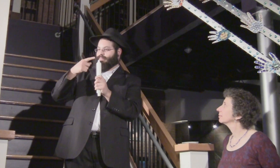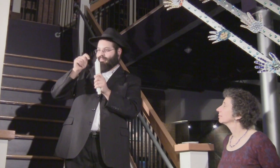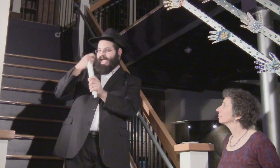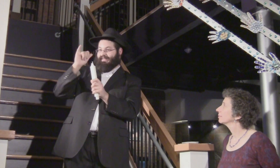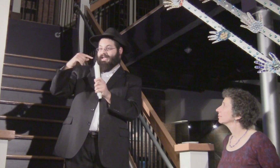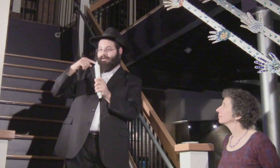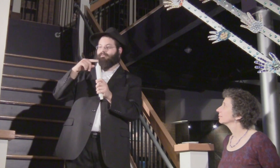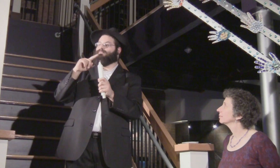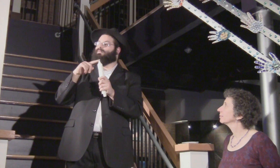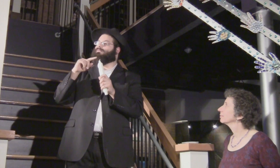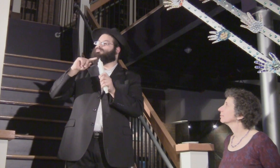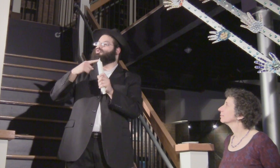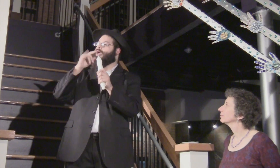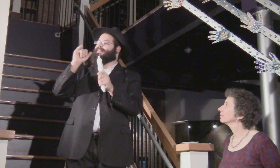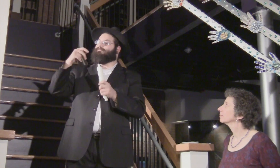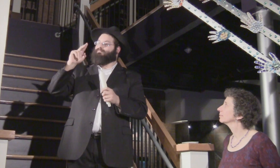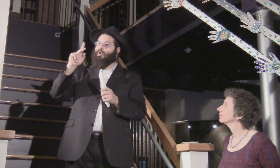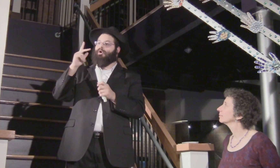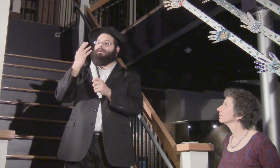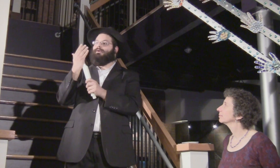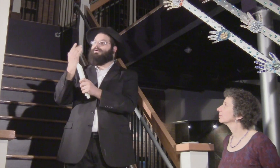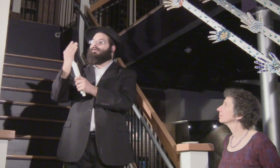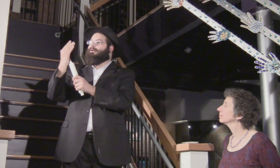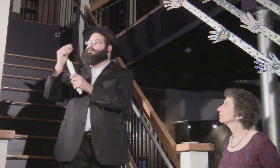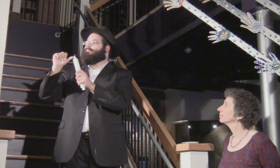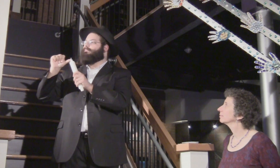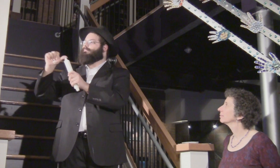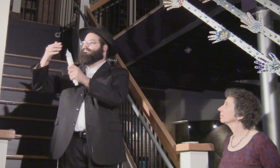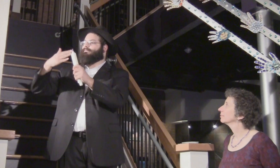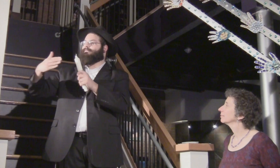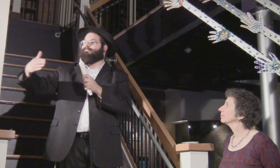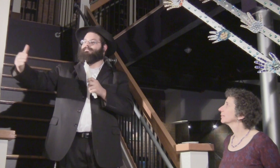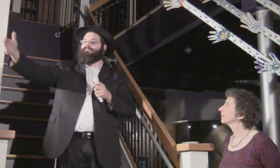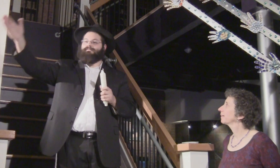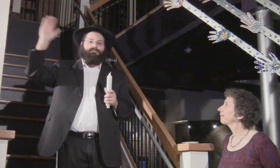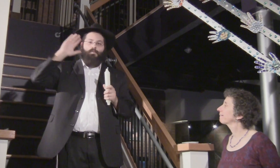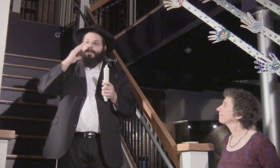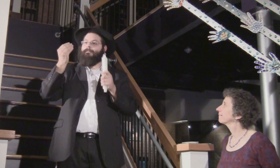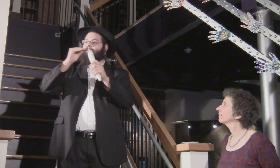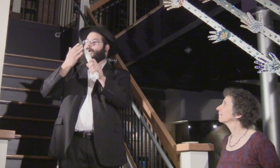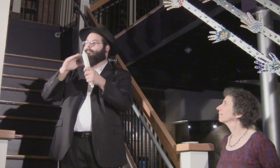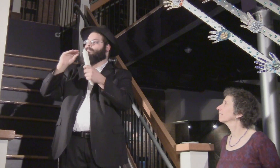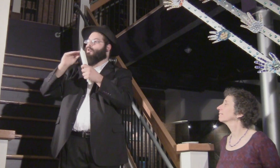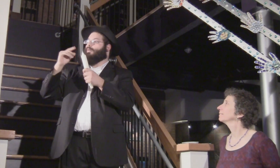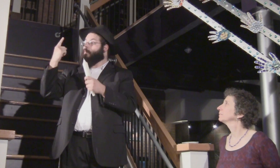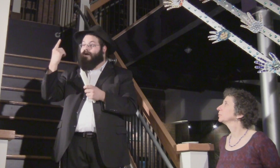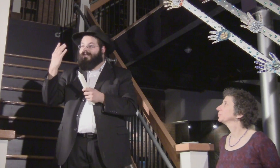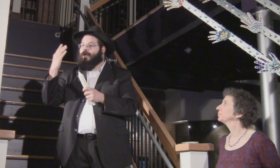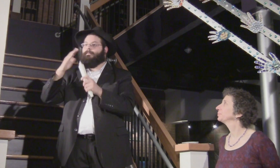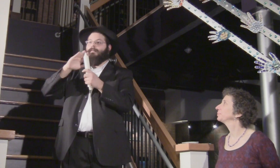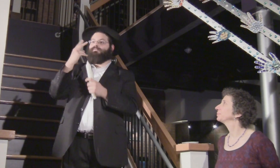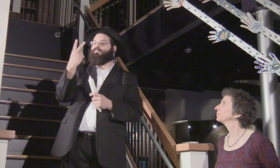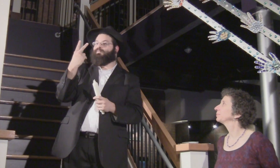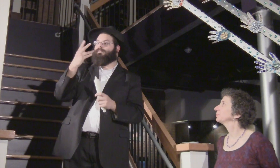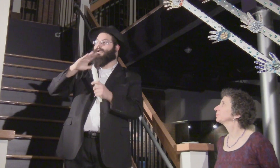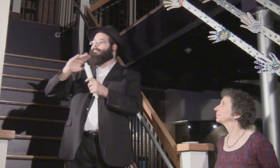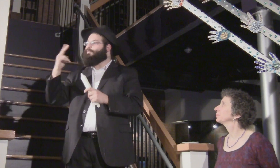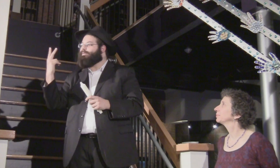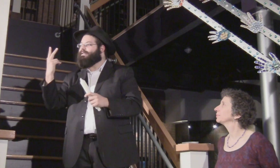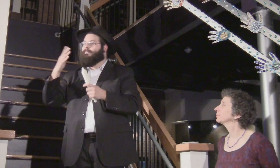So, you light this, and that will start the spark. That will continue on. And 1 becomes